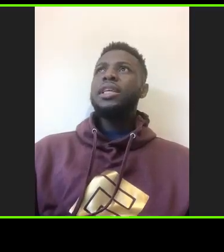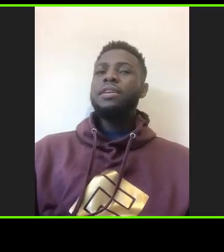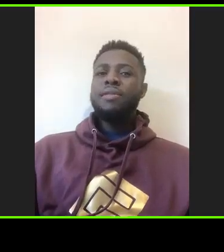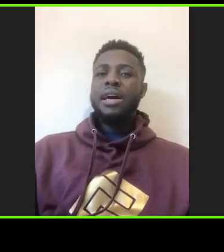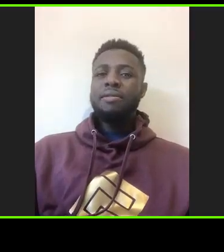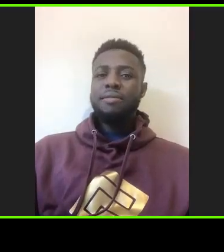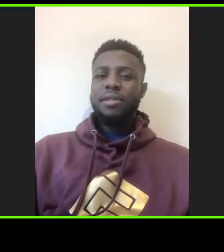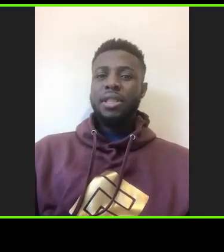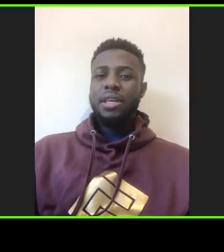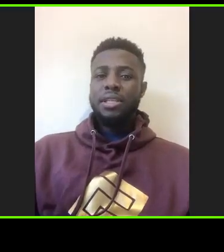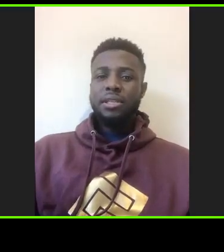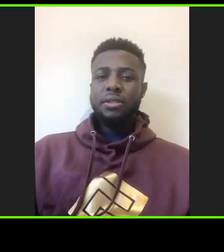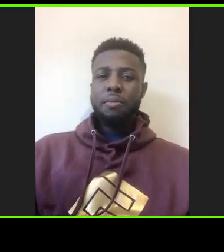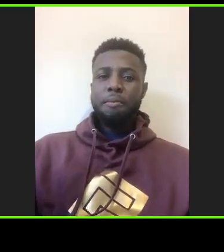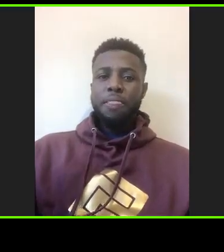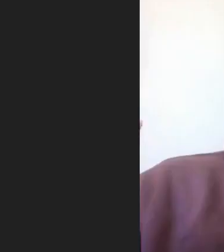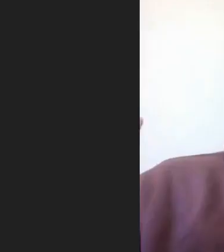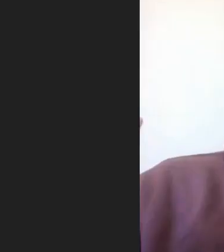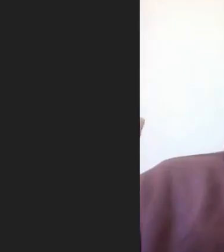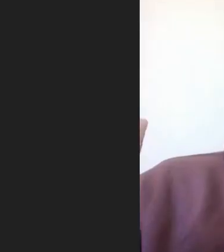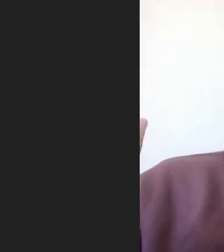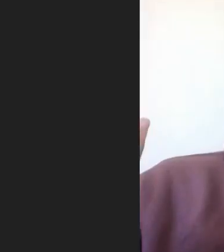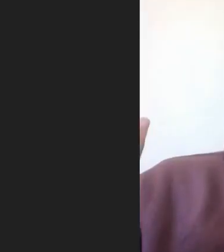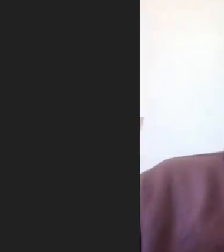okay, I think if I have this